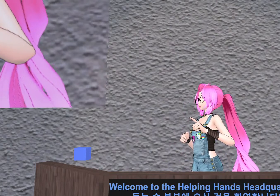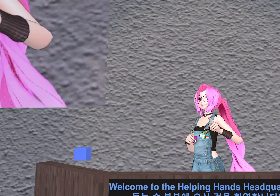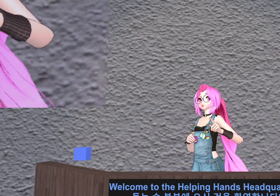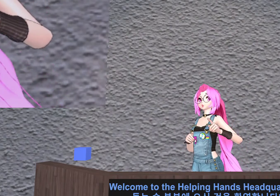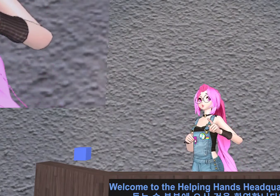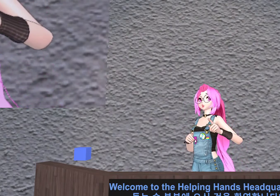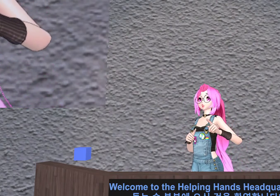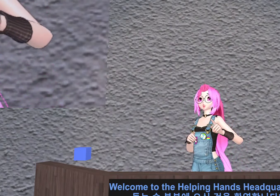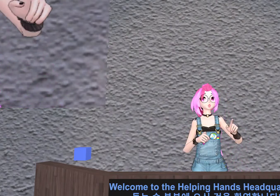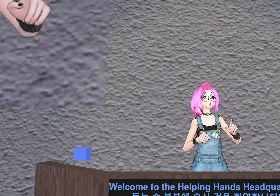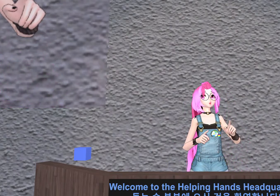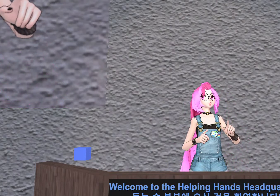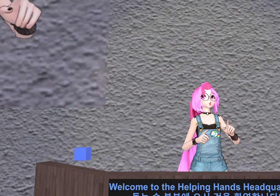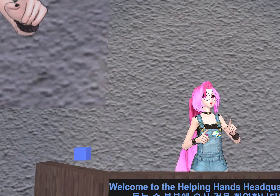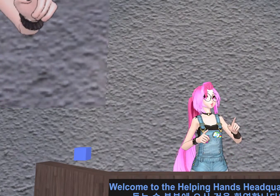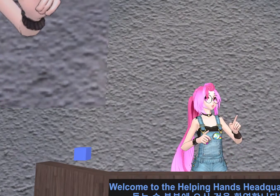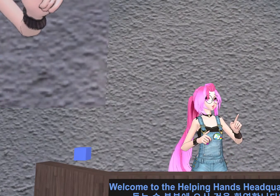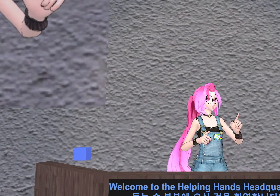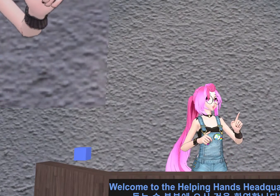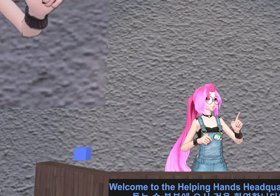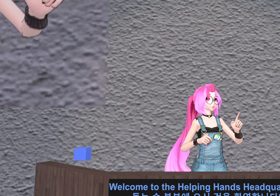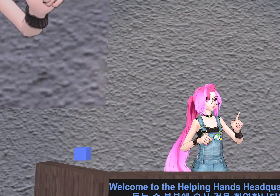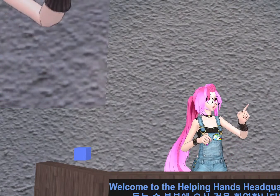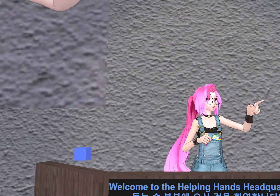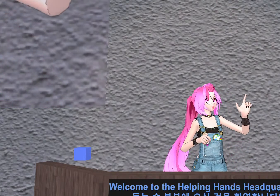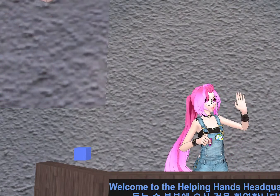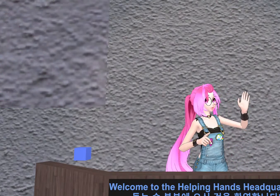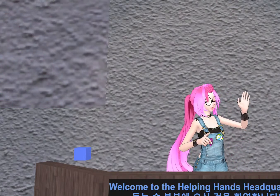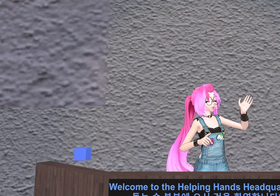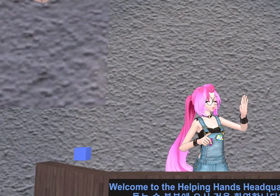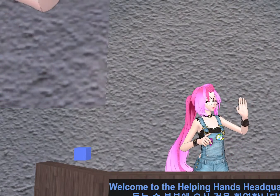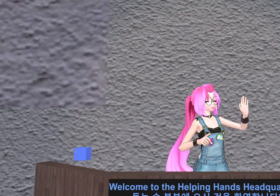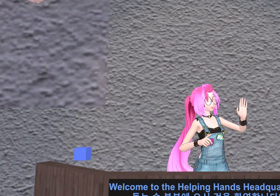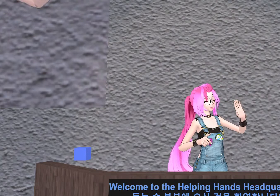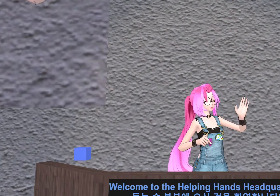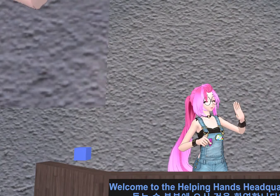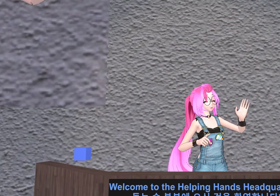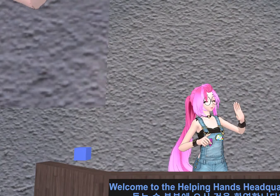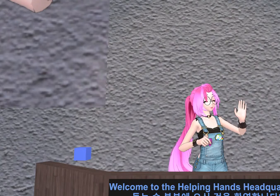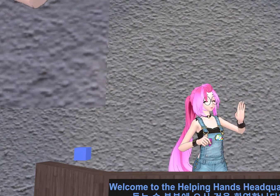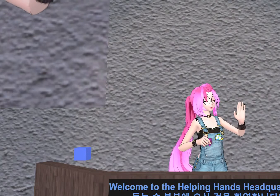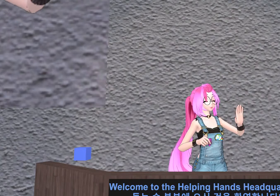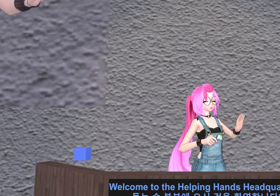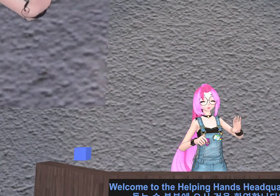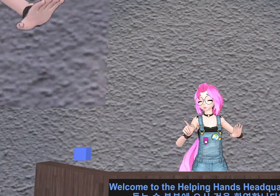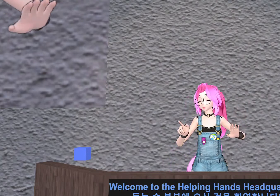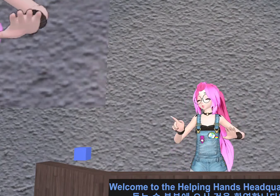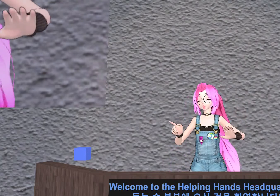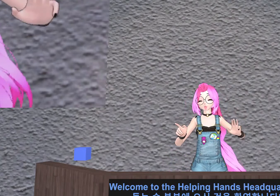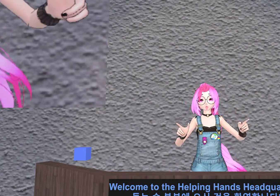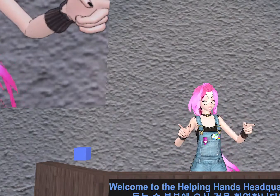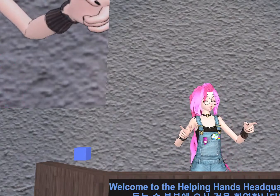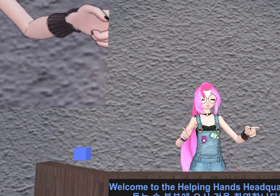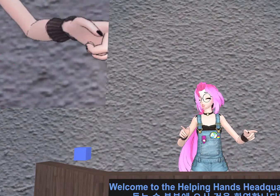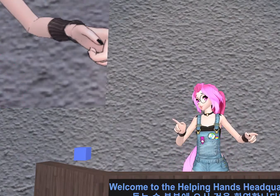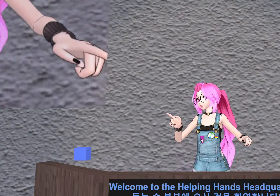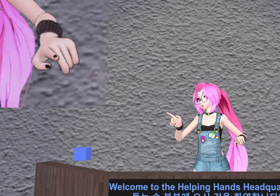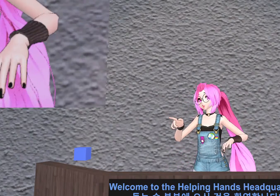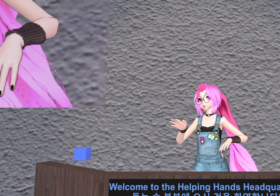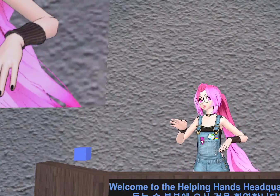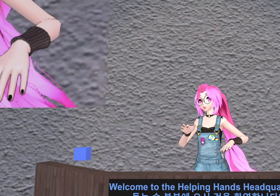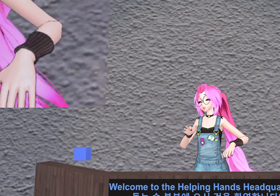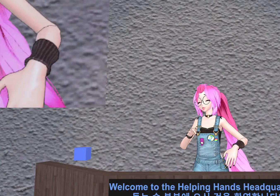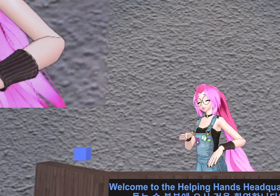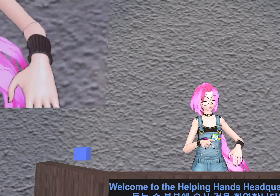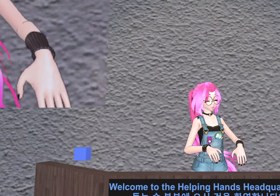Any other questions before I move on to my next thingy-mabob? Hi. I see. Hold on, Jeremy. I'm gonna